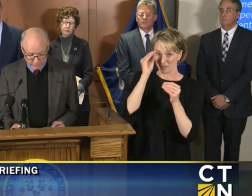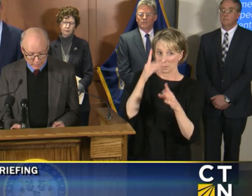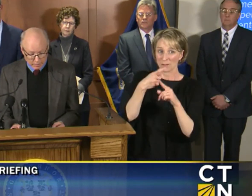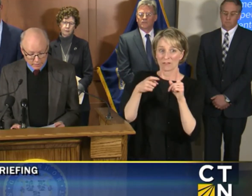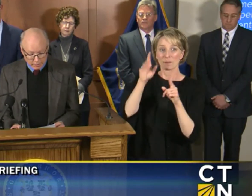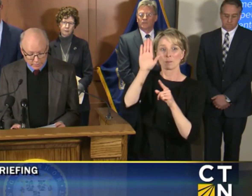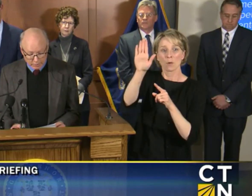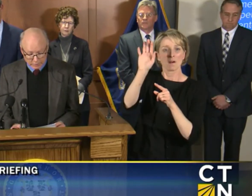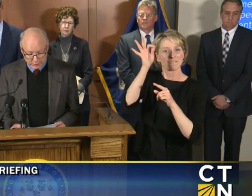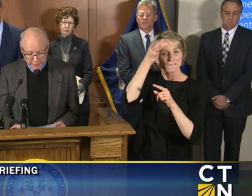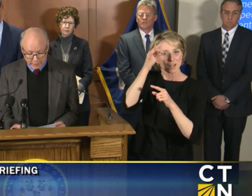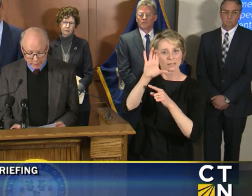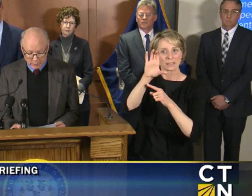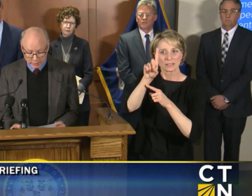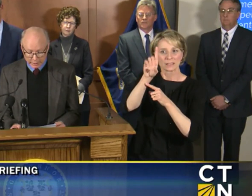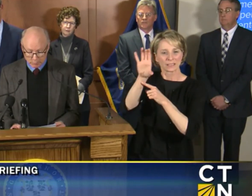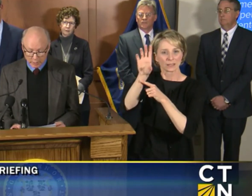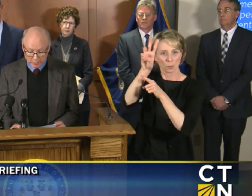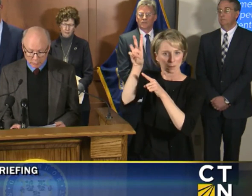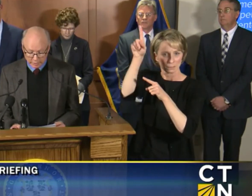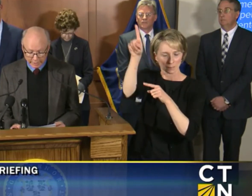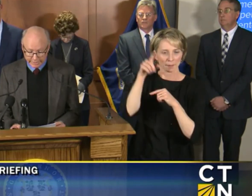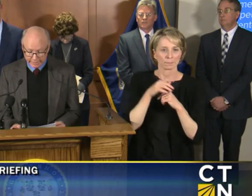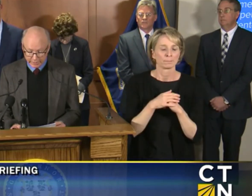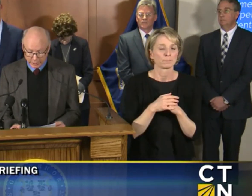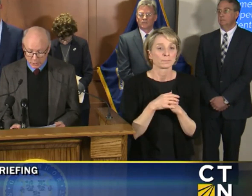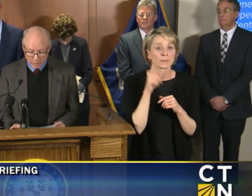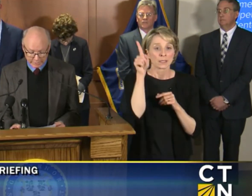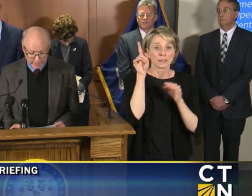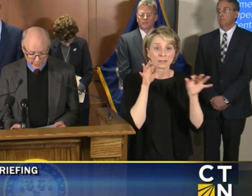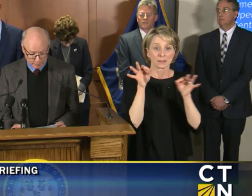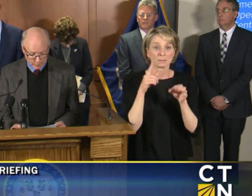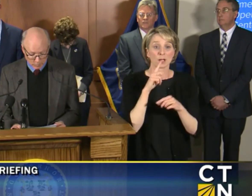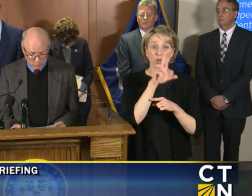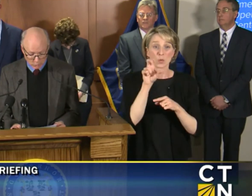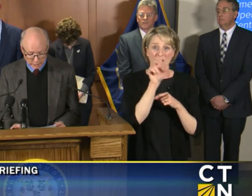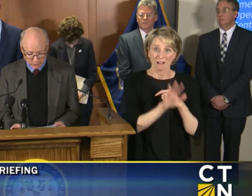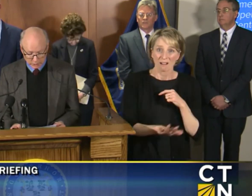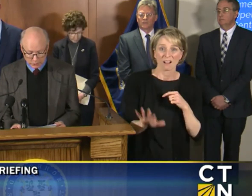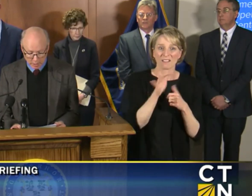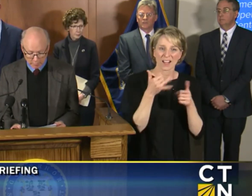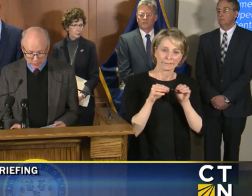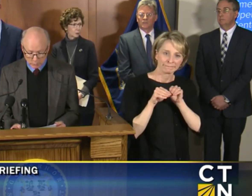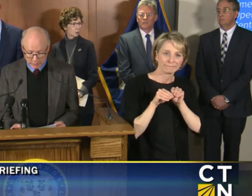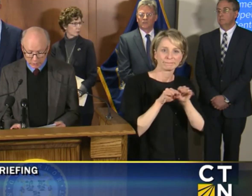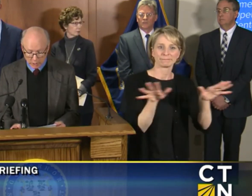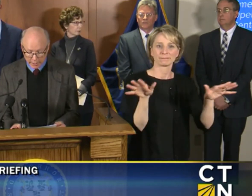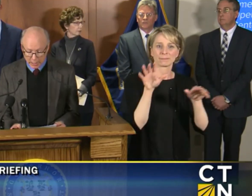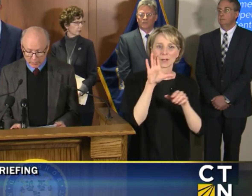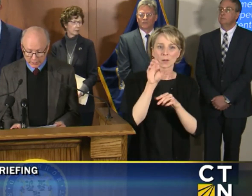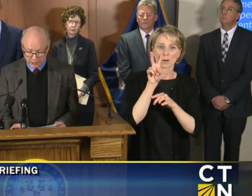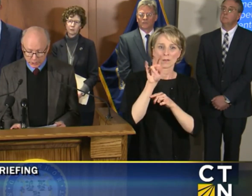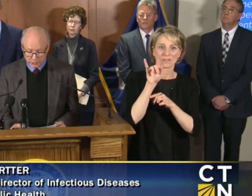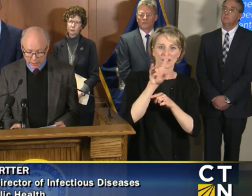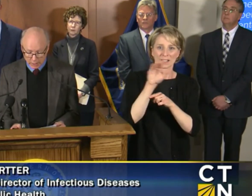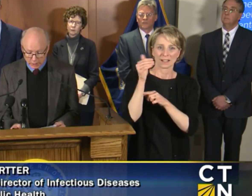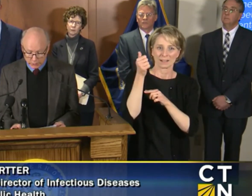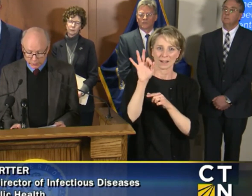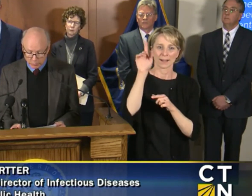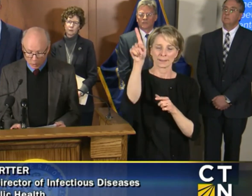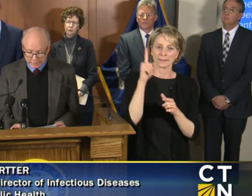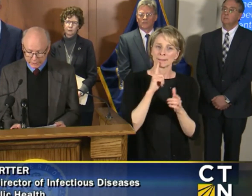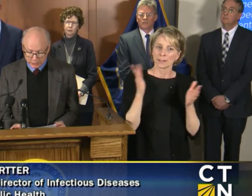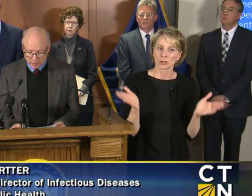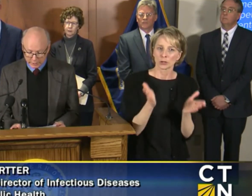says, there is sustained community spread of COVID-19 in the USA. Older adults and travelers with underlying health issues